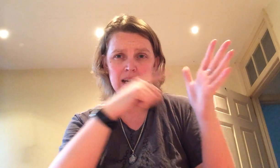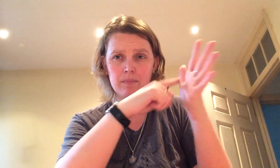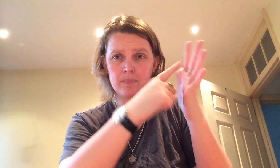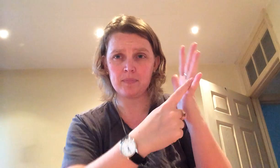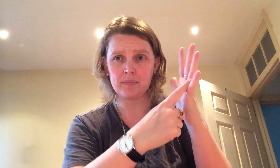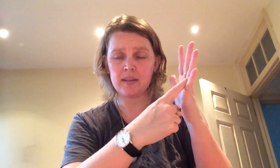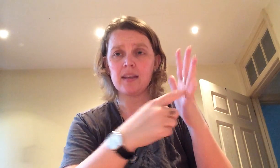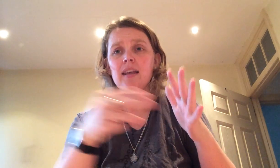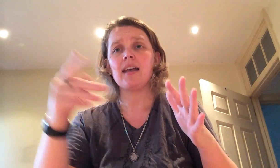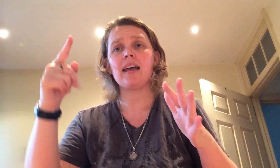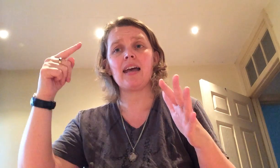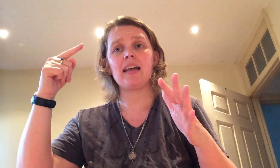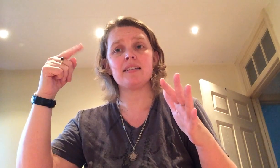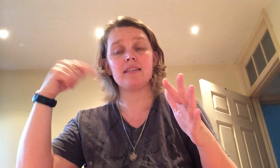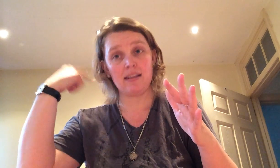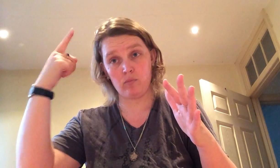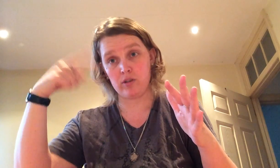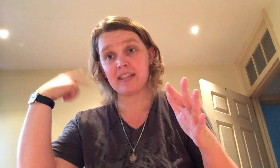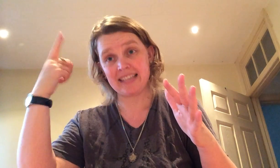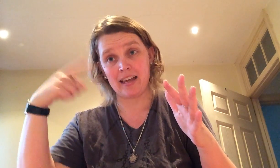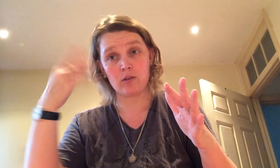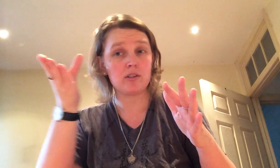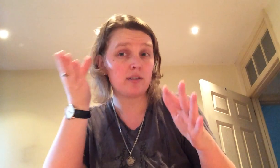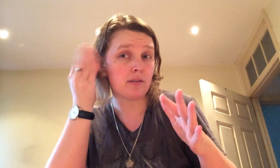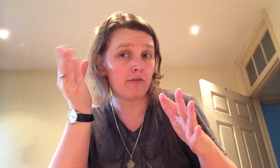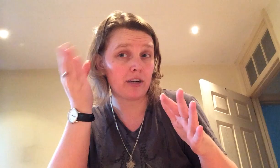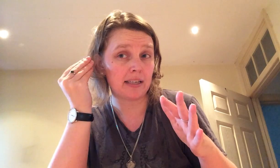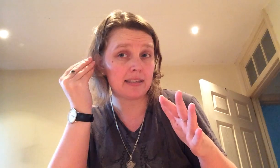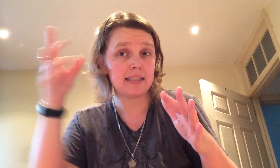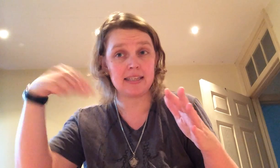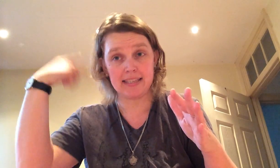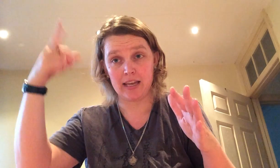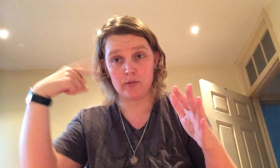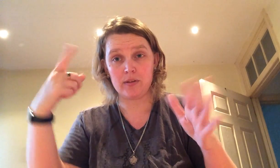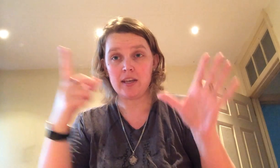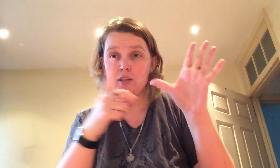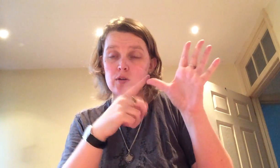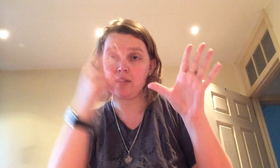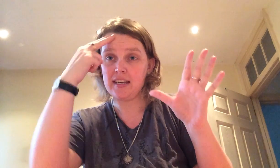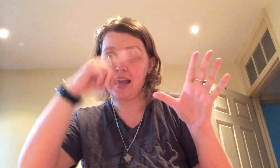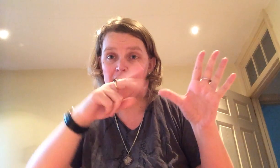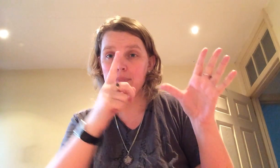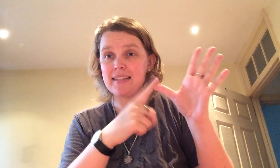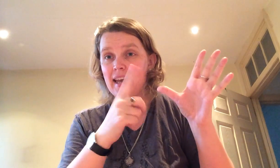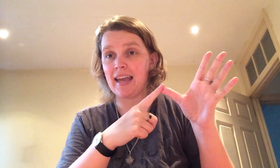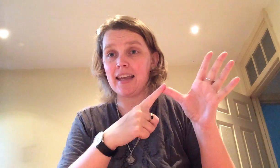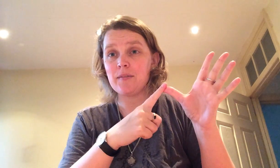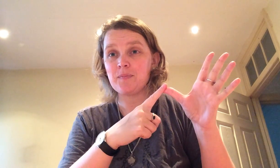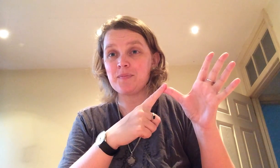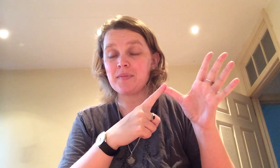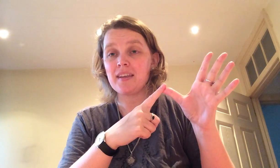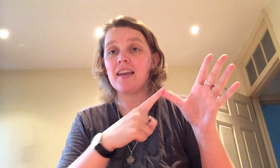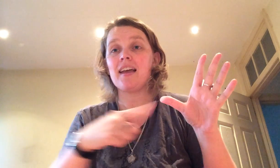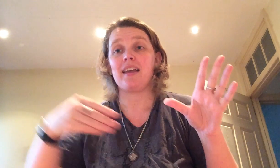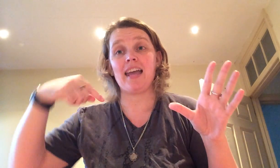name, and then we'll do the sound, which is the phonics, is the sound. So the name is A, and